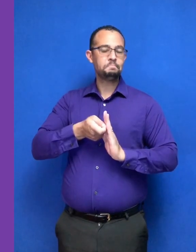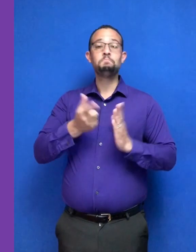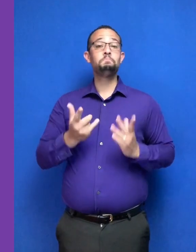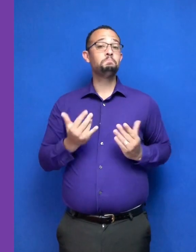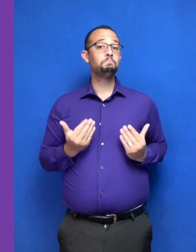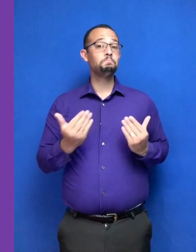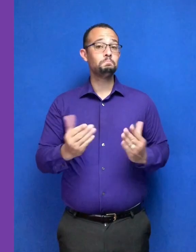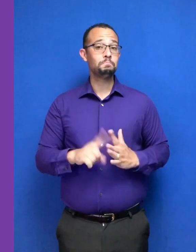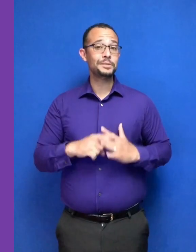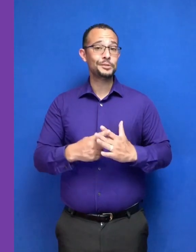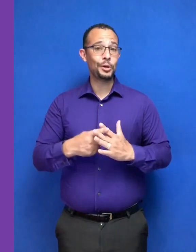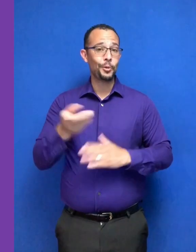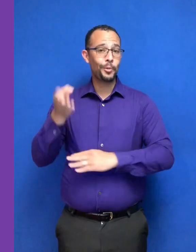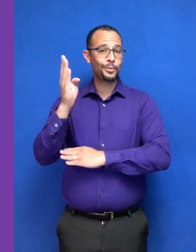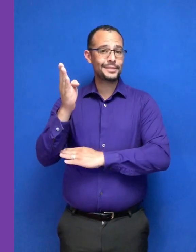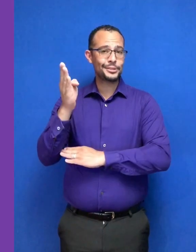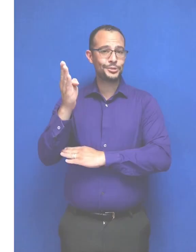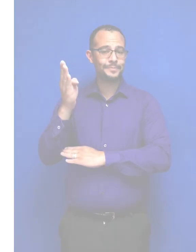Let's get started.